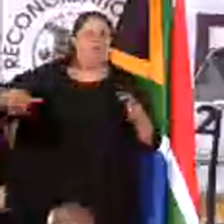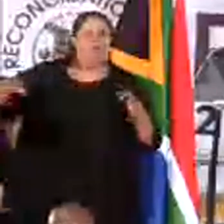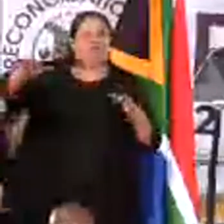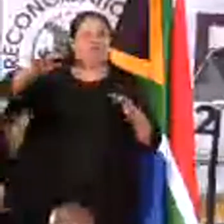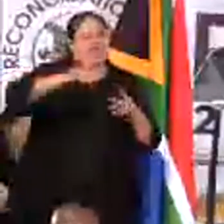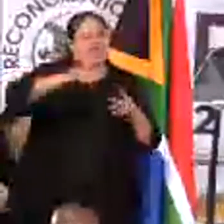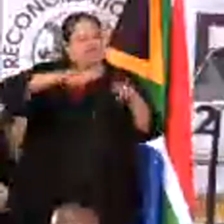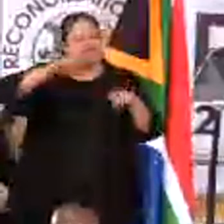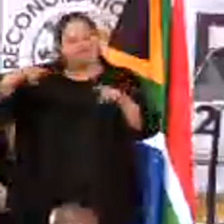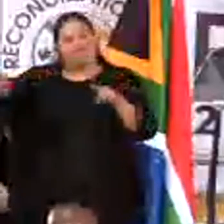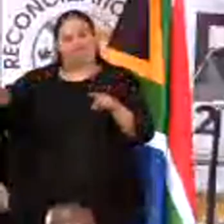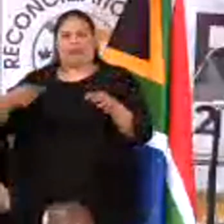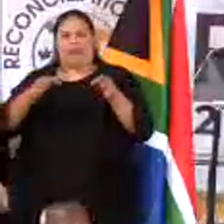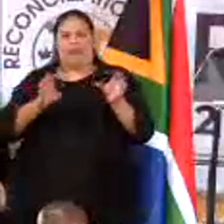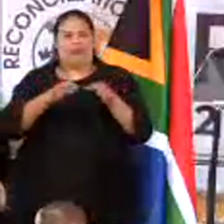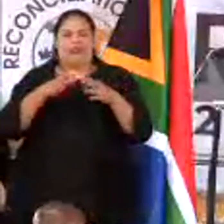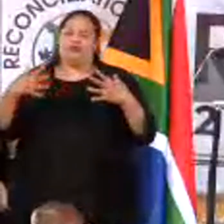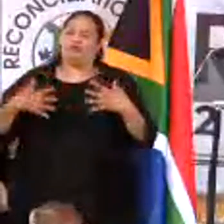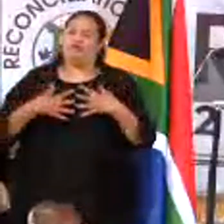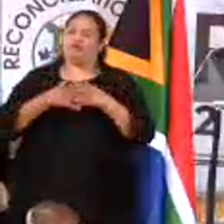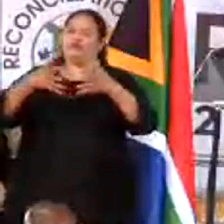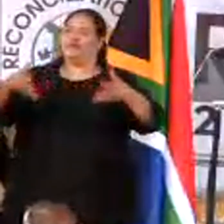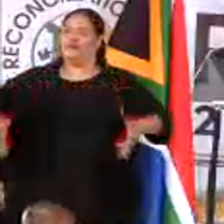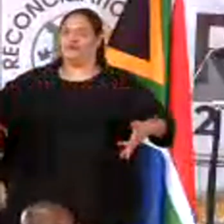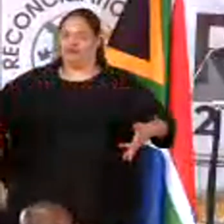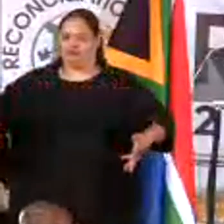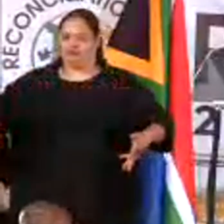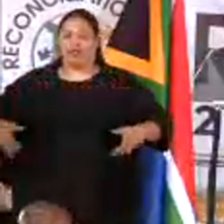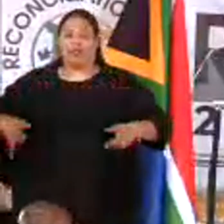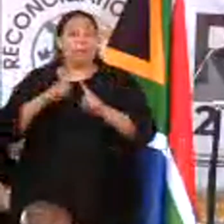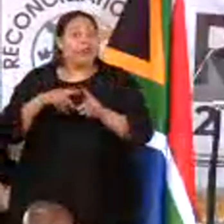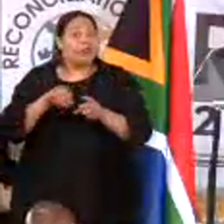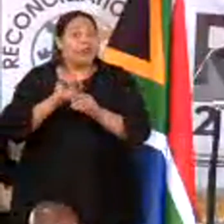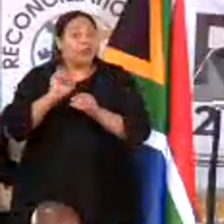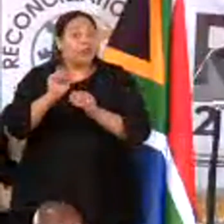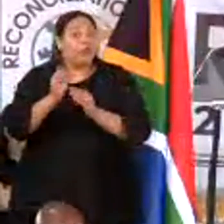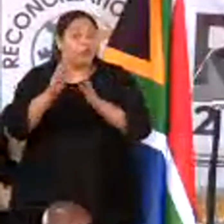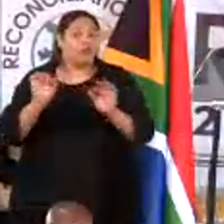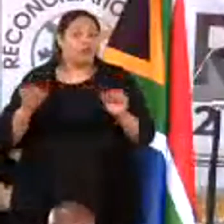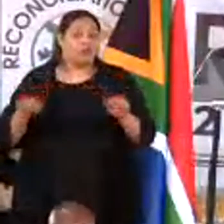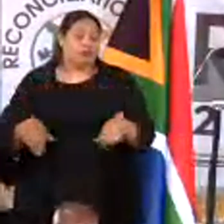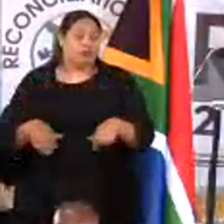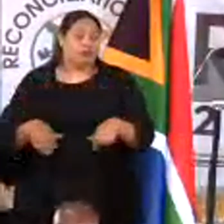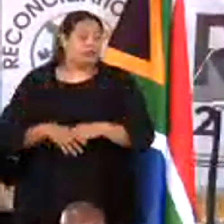various parties united here, including their leaders